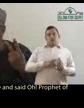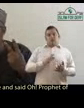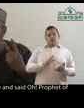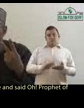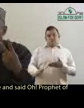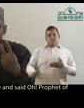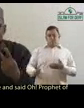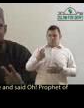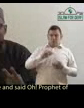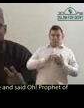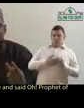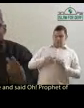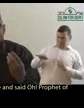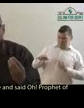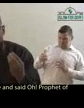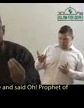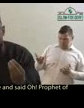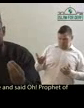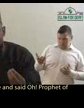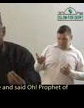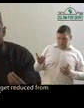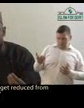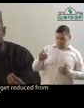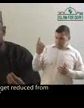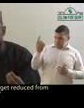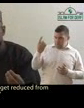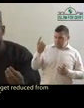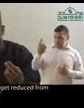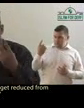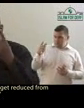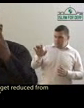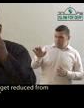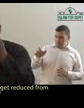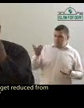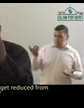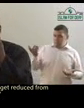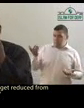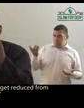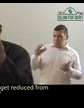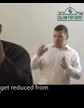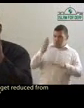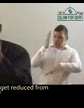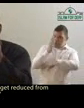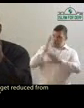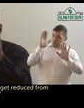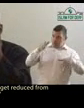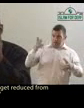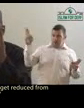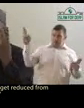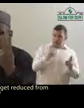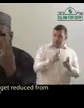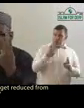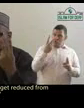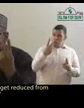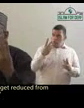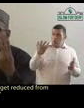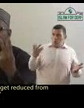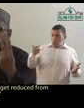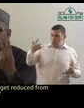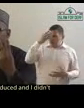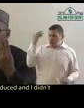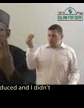of the companions came and said, O Prophet of Islam, did the noon prayer get reduced from 4 to 2, or